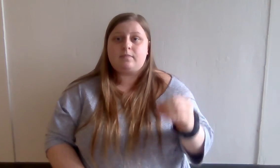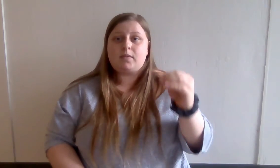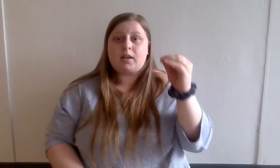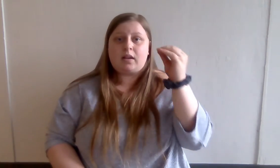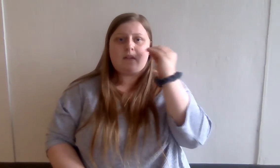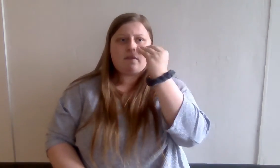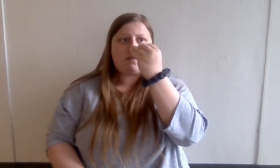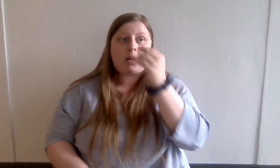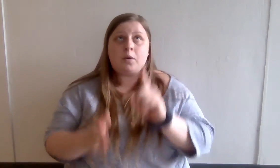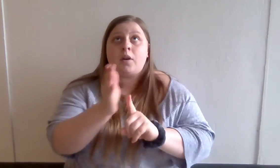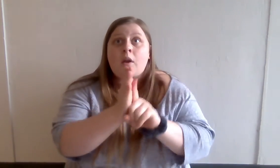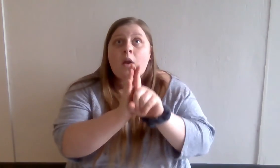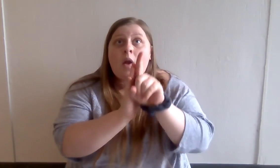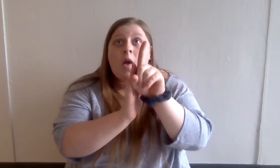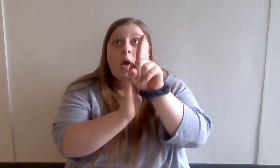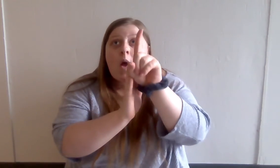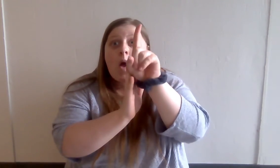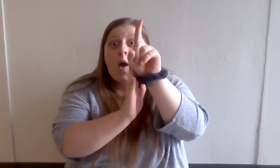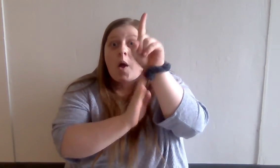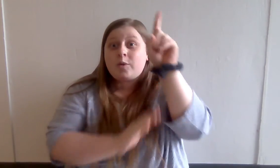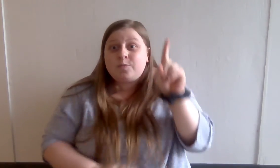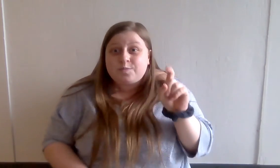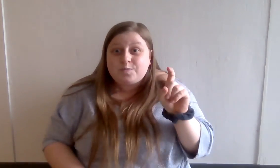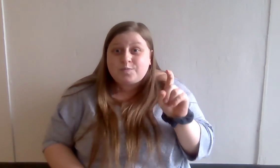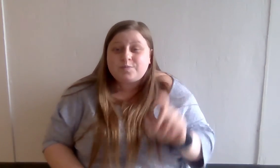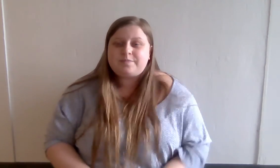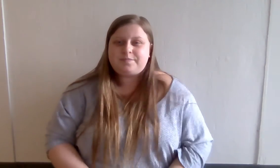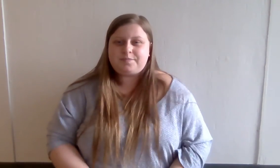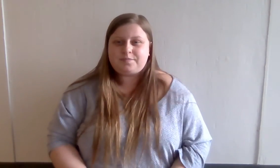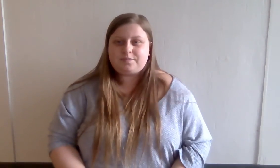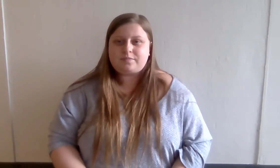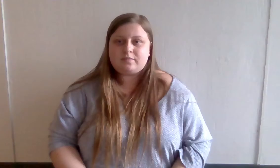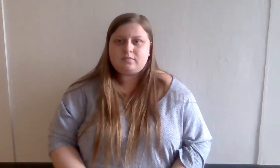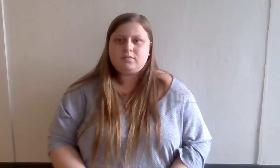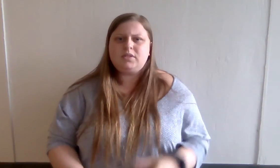A second response would be, "Is the flower tall?"